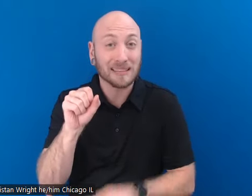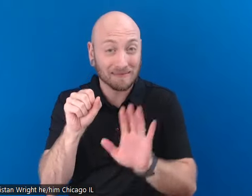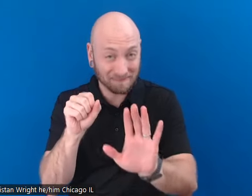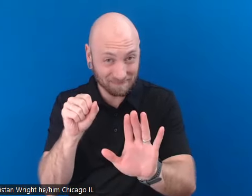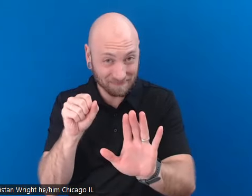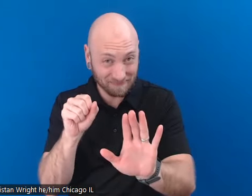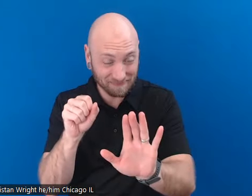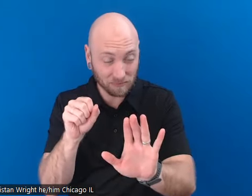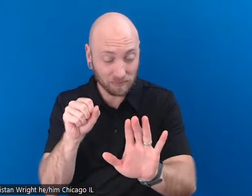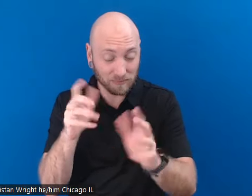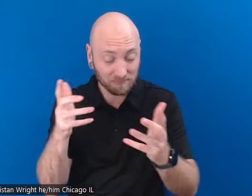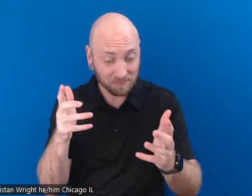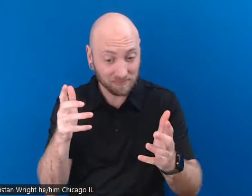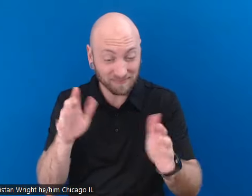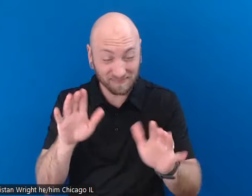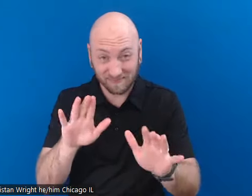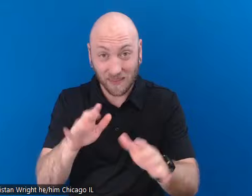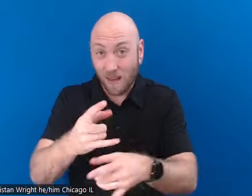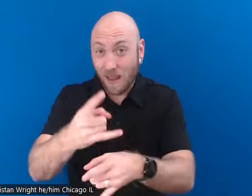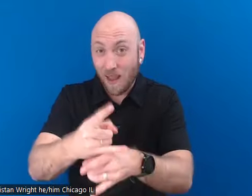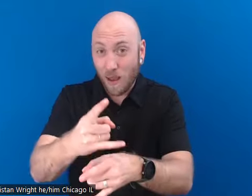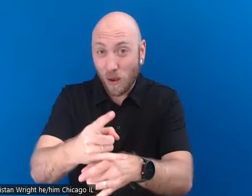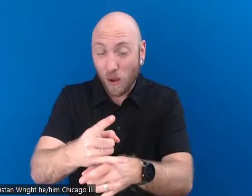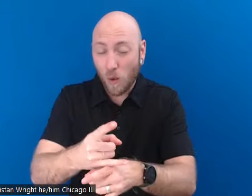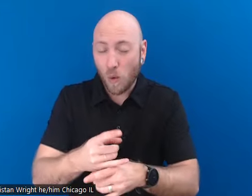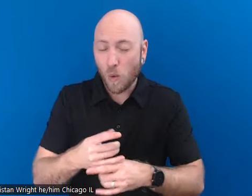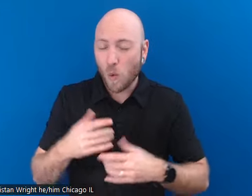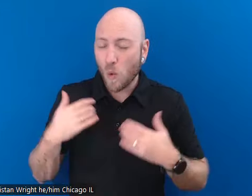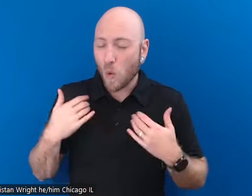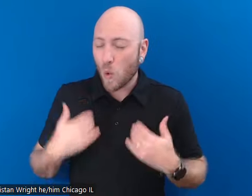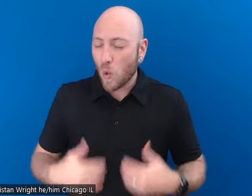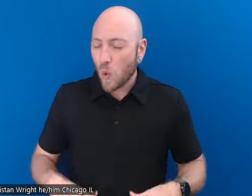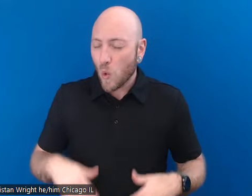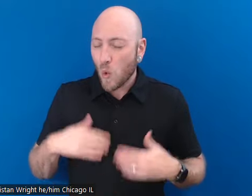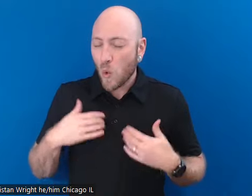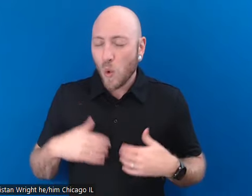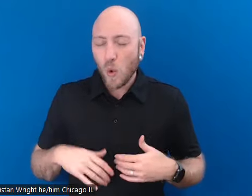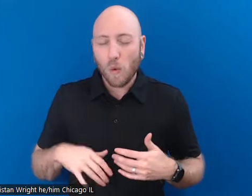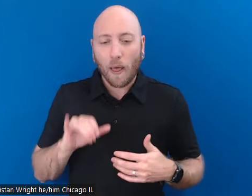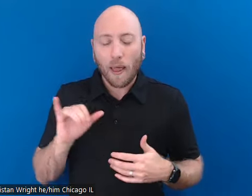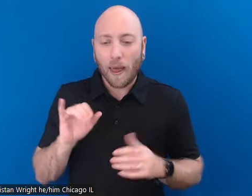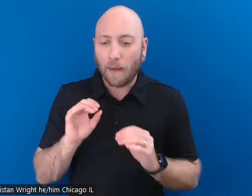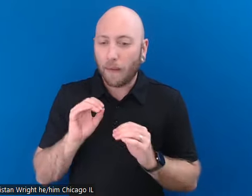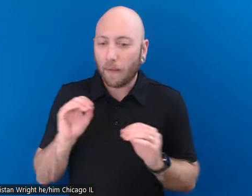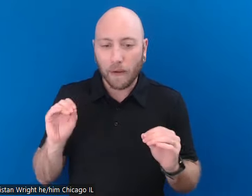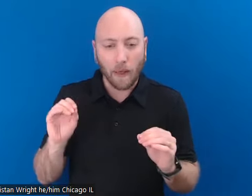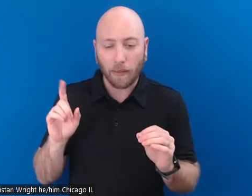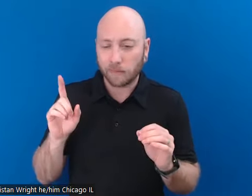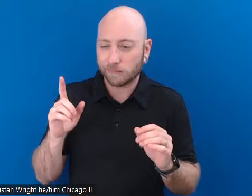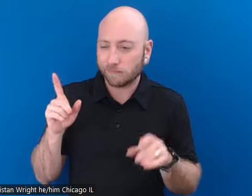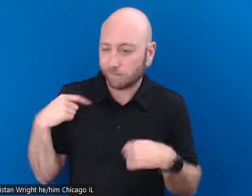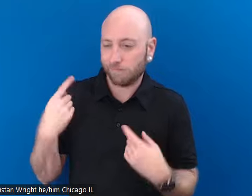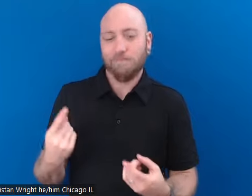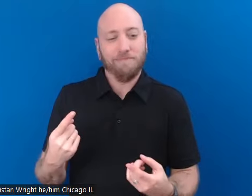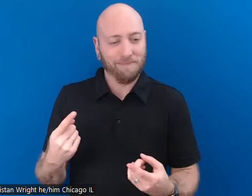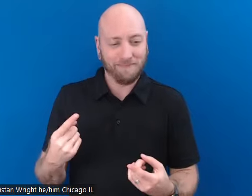that first drink of alcohol, it hit like nothing had hit before, and nothing ever quite affected me